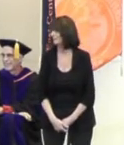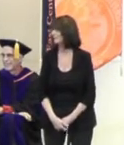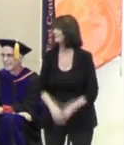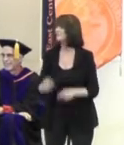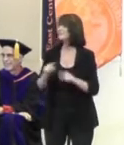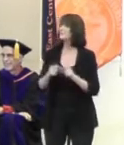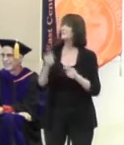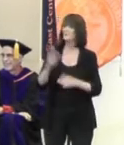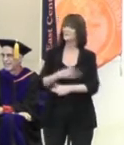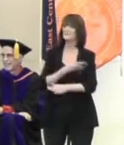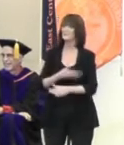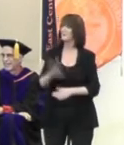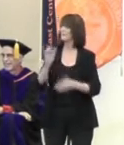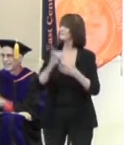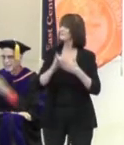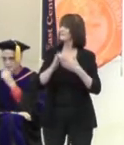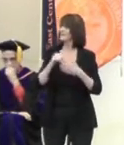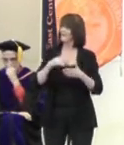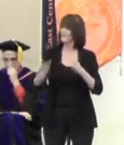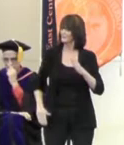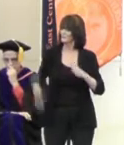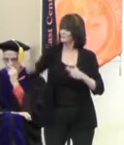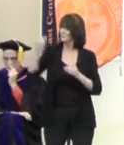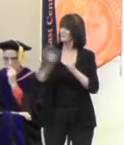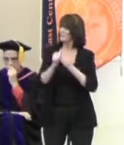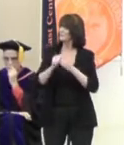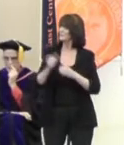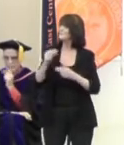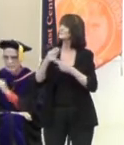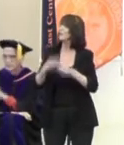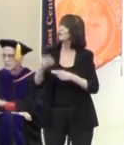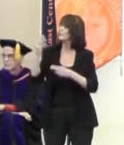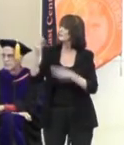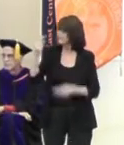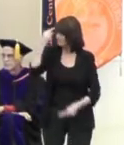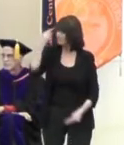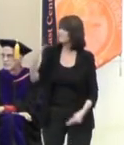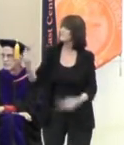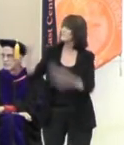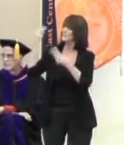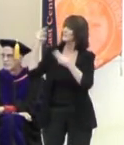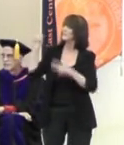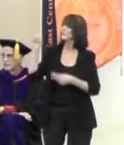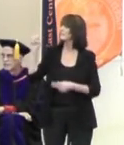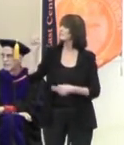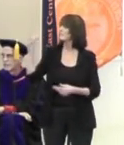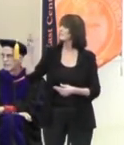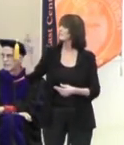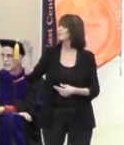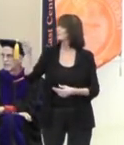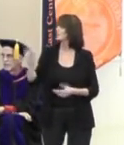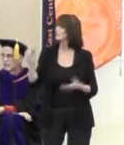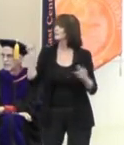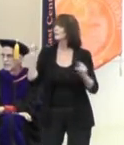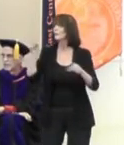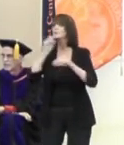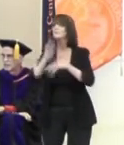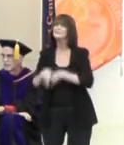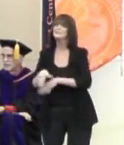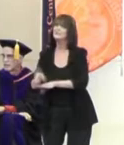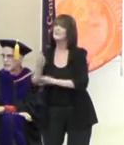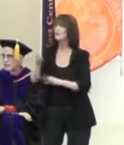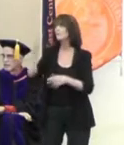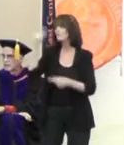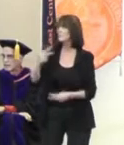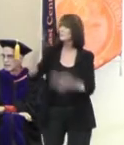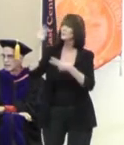But one of the songs that I grew up with was Memories. Memories, memories, you know. Down the sea of memory,